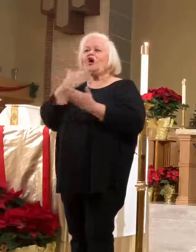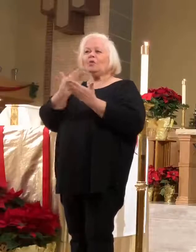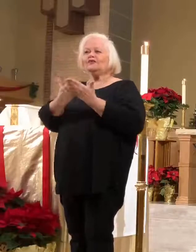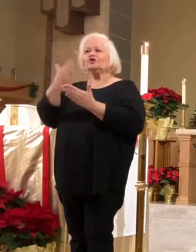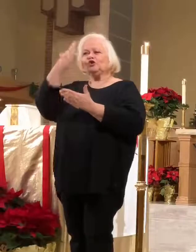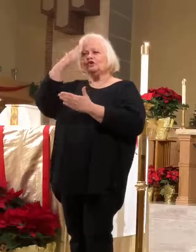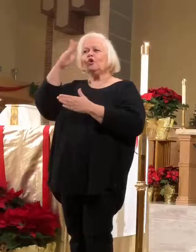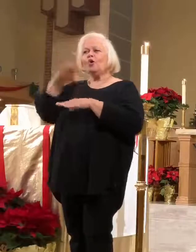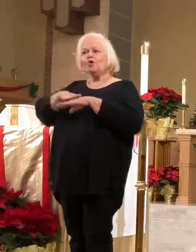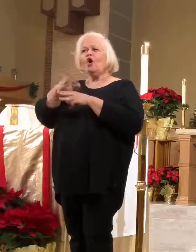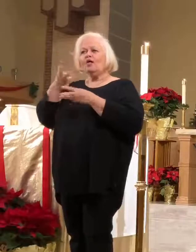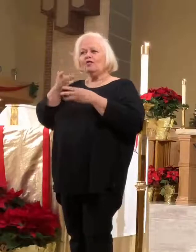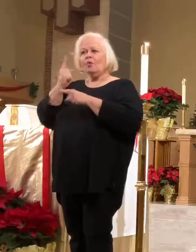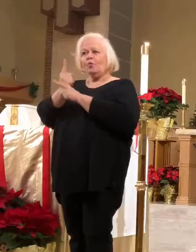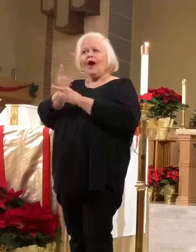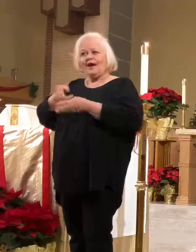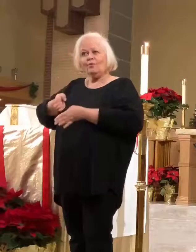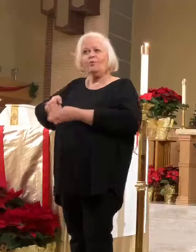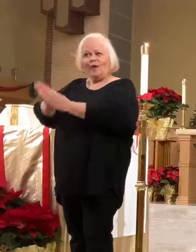you're on the right track.